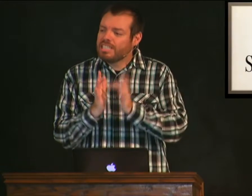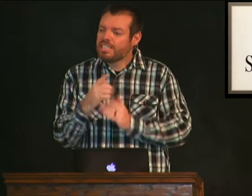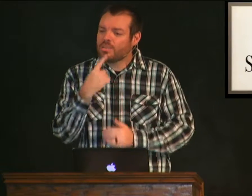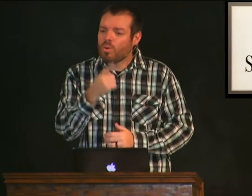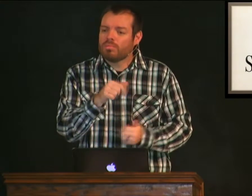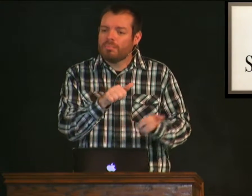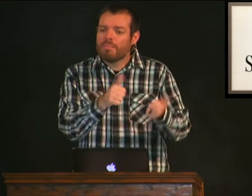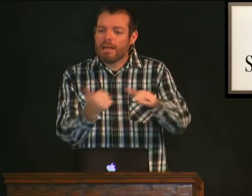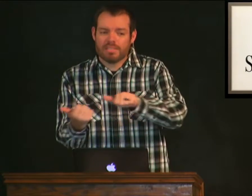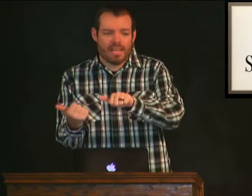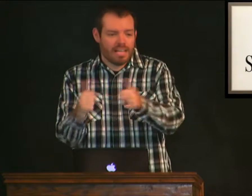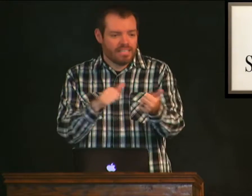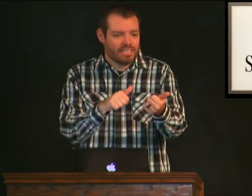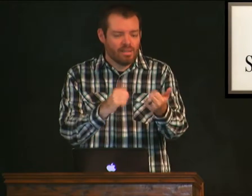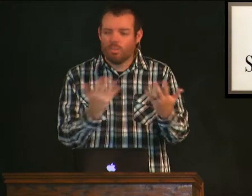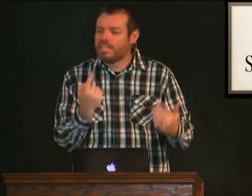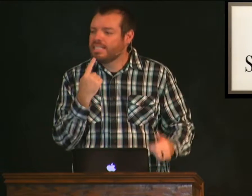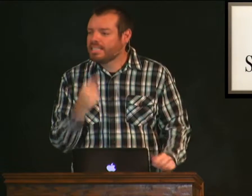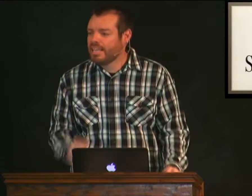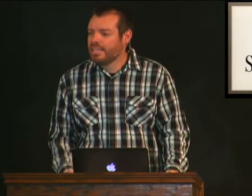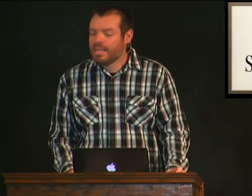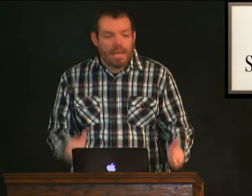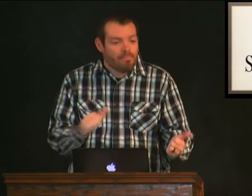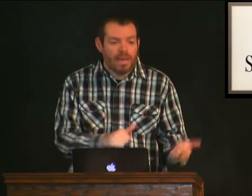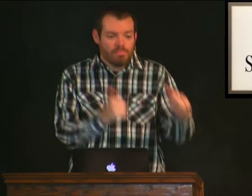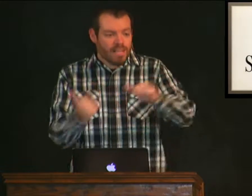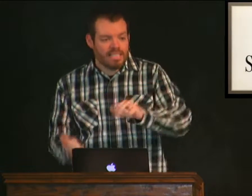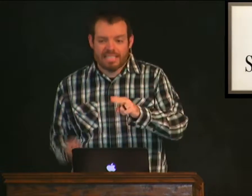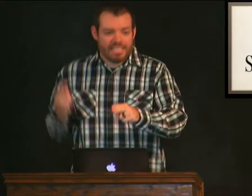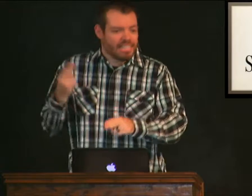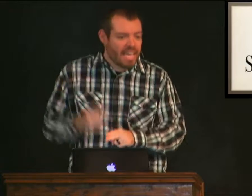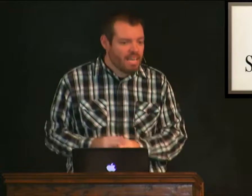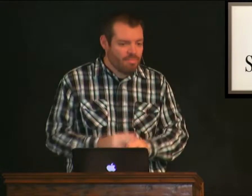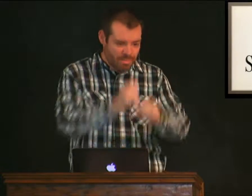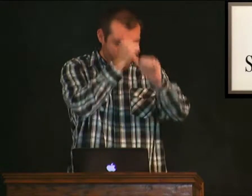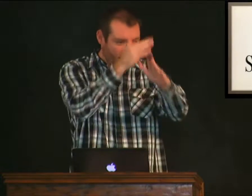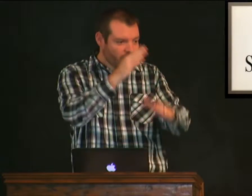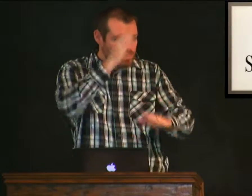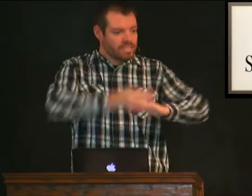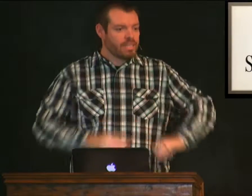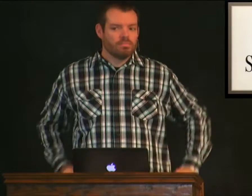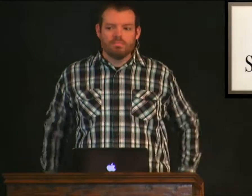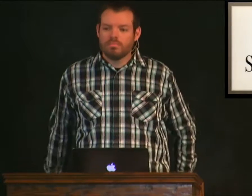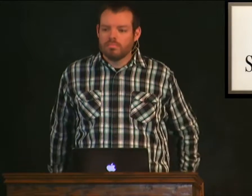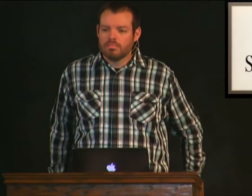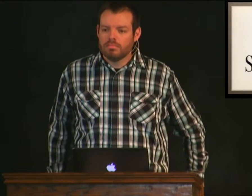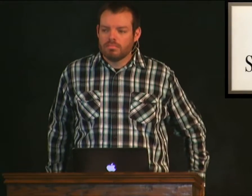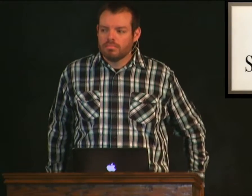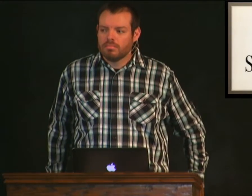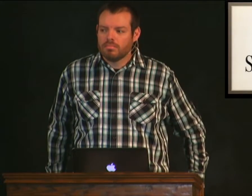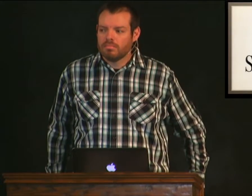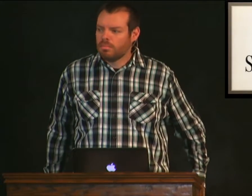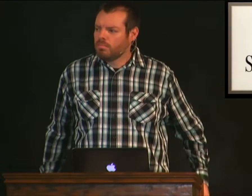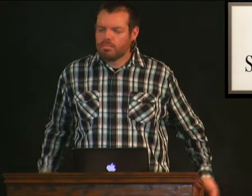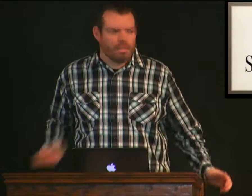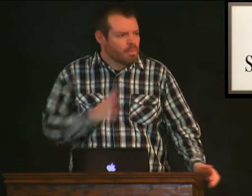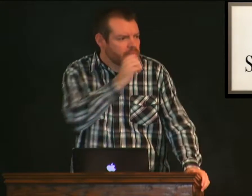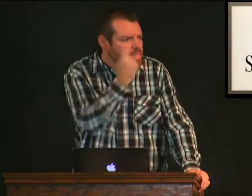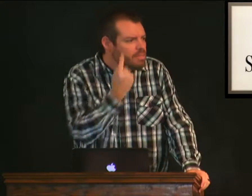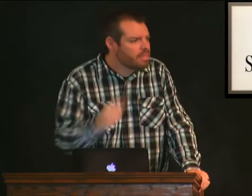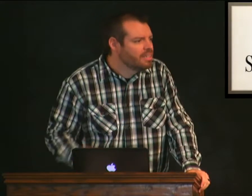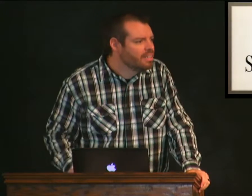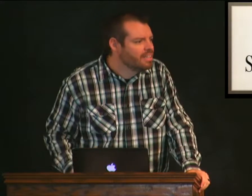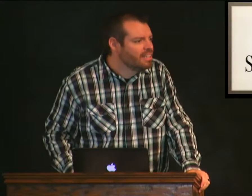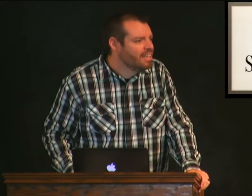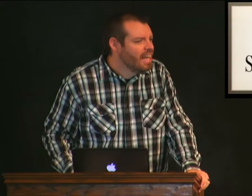When Jesus told him to baptize, what did he say? Baptize in the name of the Father and the Son. Am I